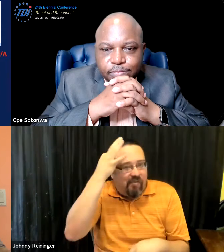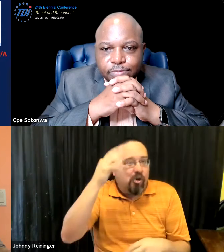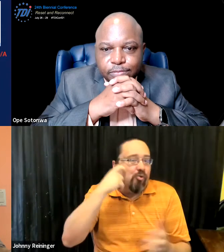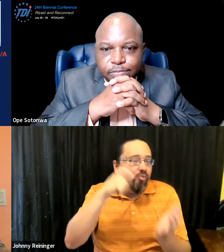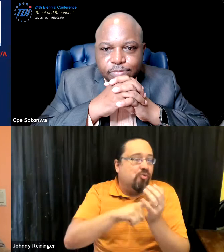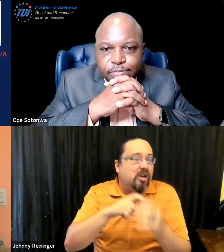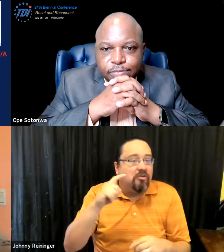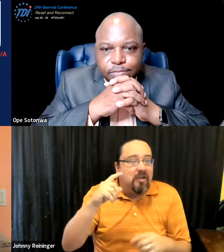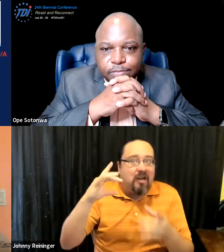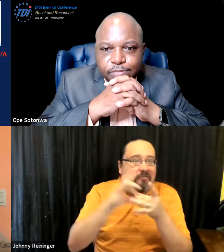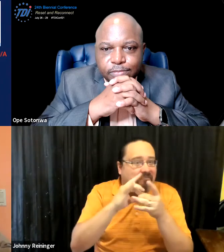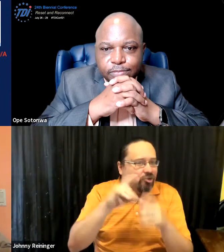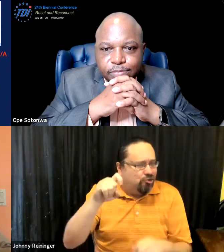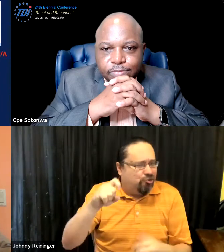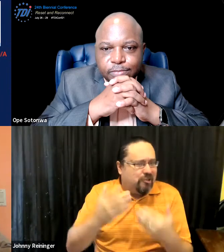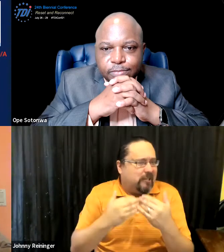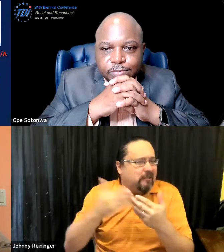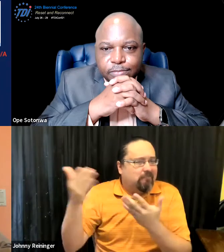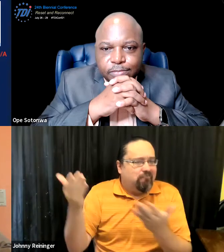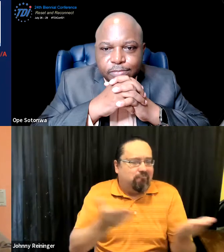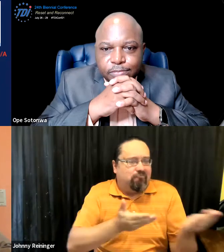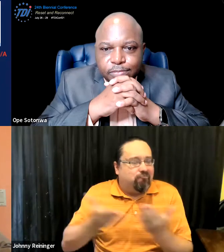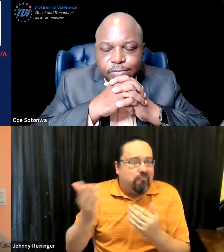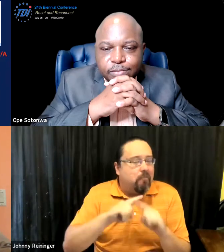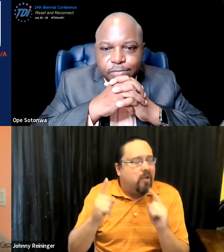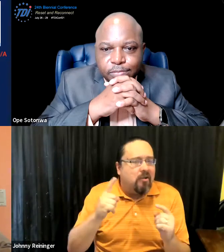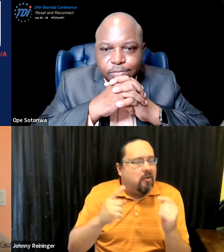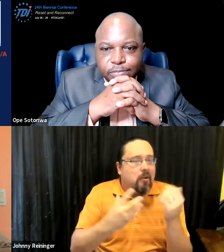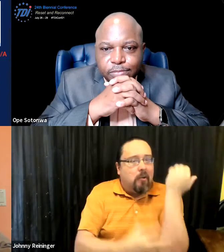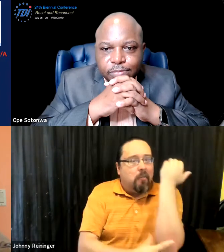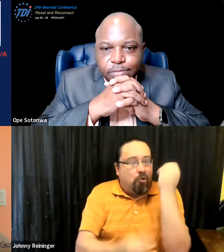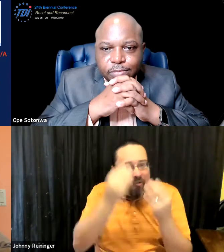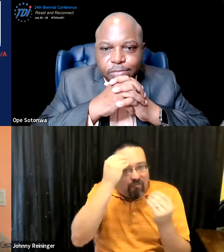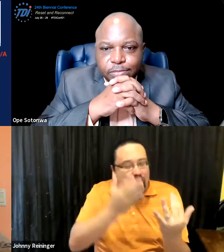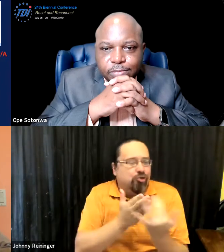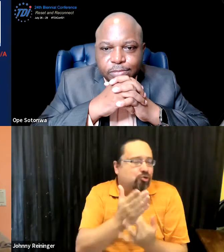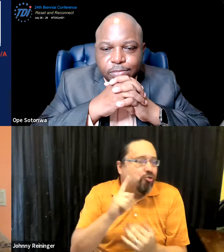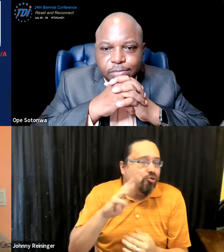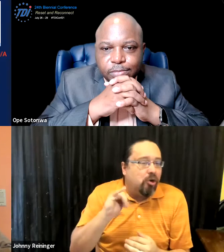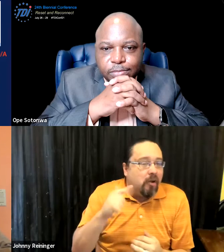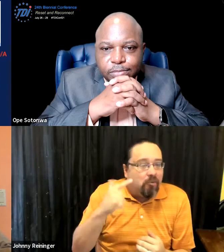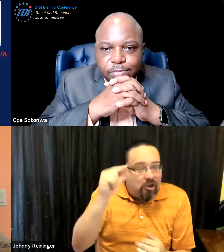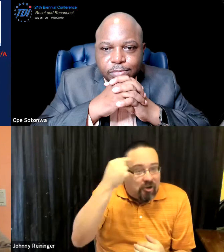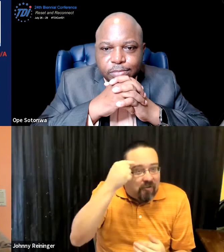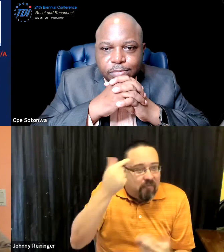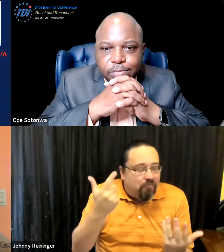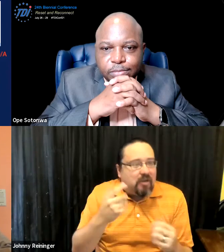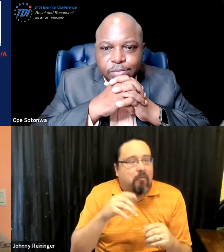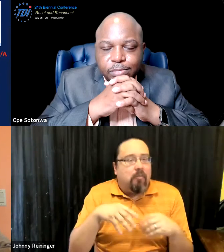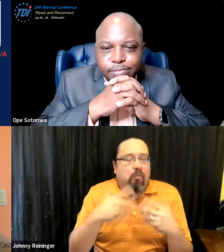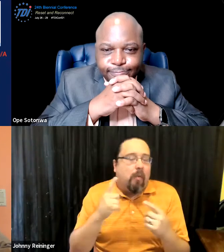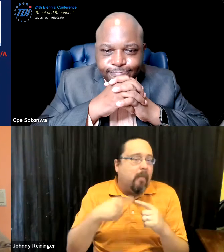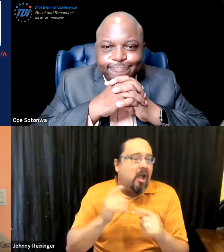effective. And federally, we should recognize some type of collaboration, but because we're not getting a